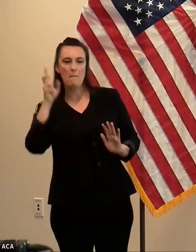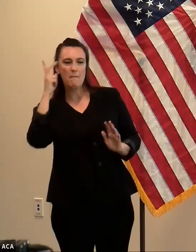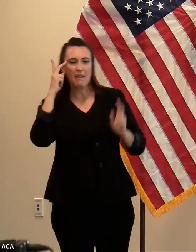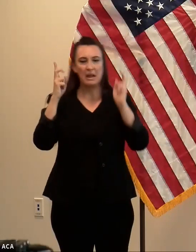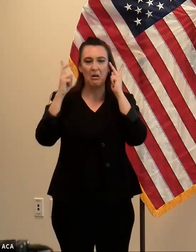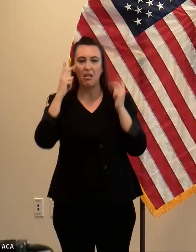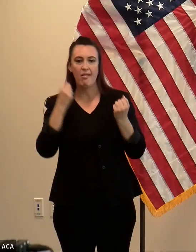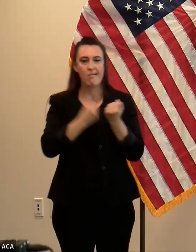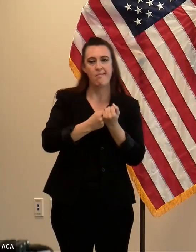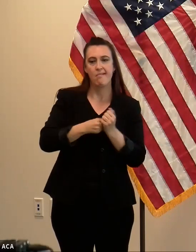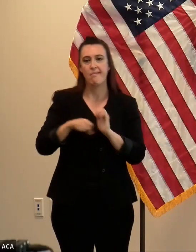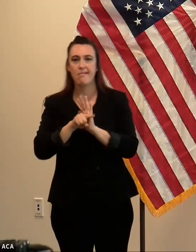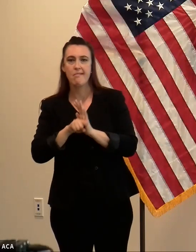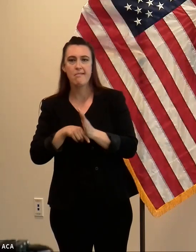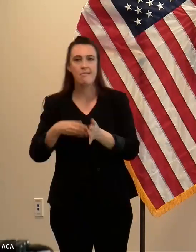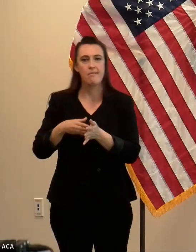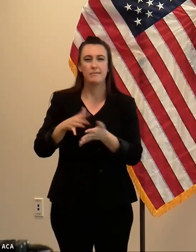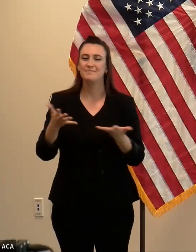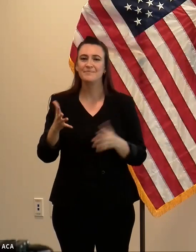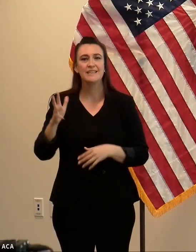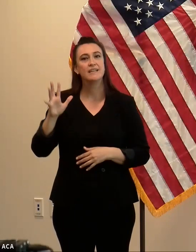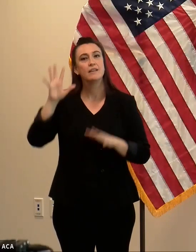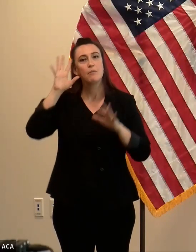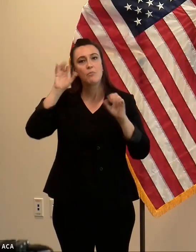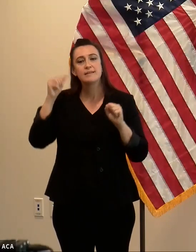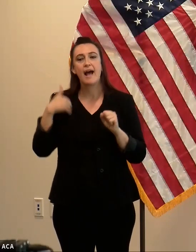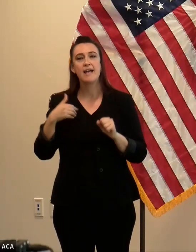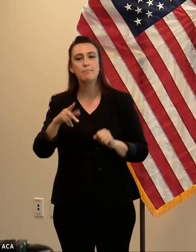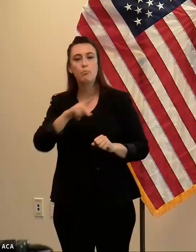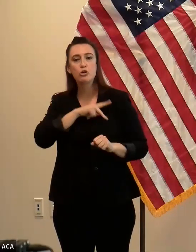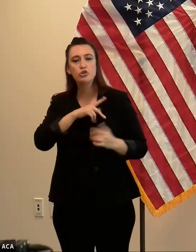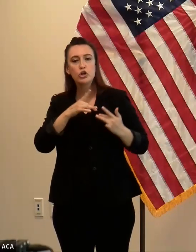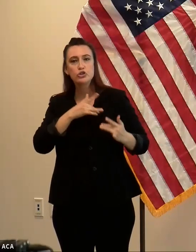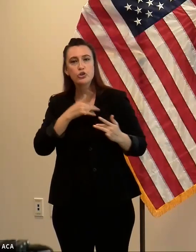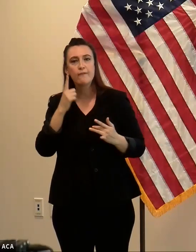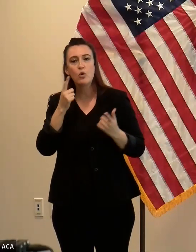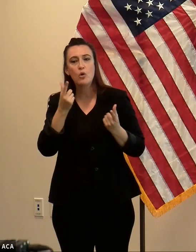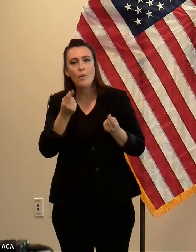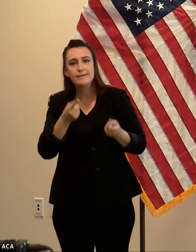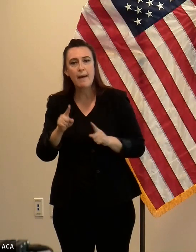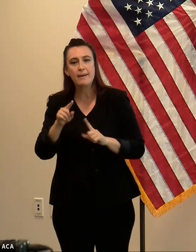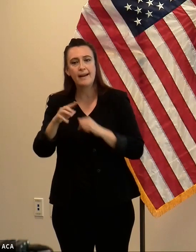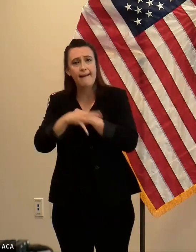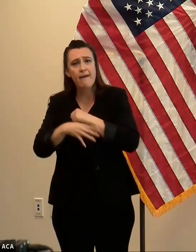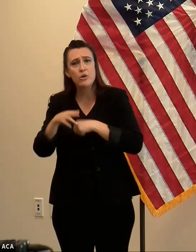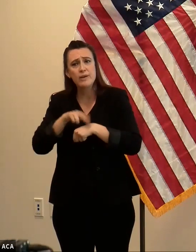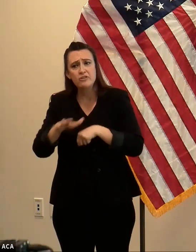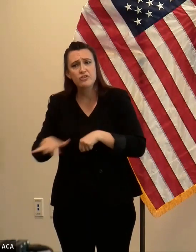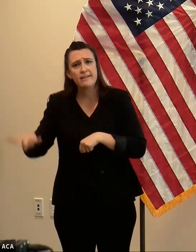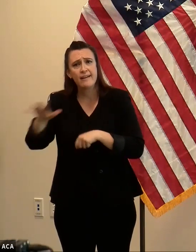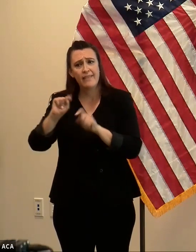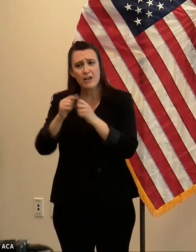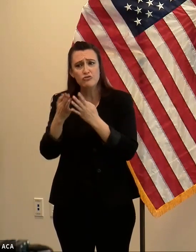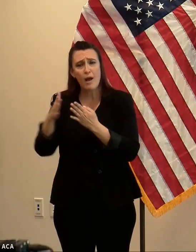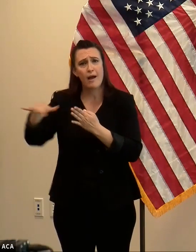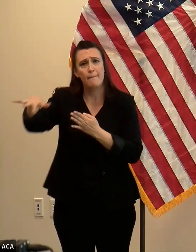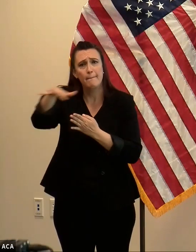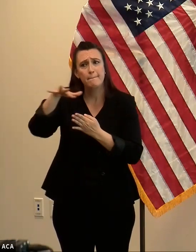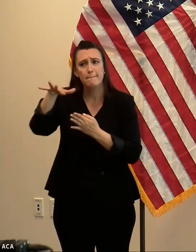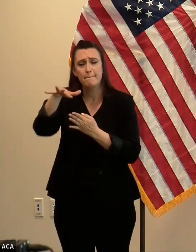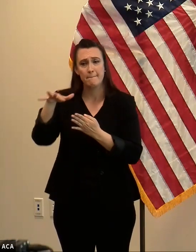the President of the United States has personal concern for what's happening in Navajo Nation on tribal lands that not